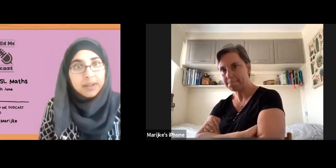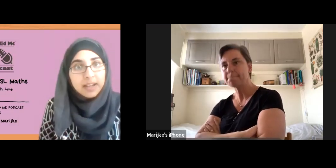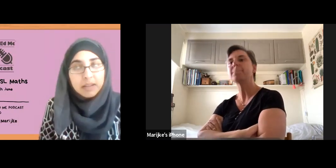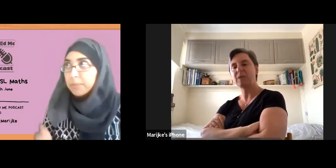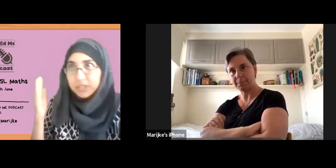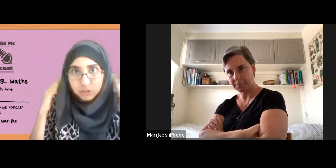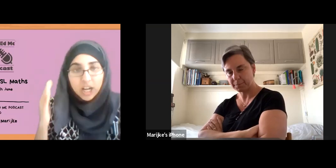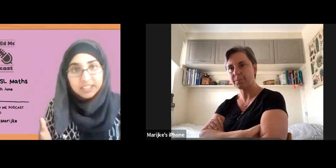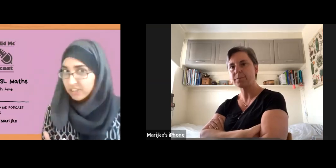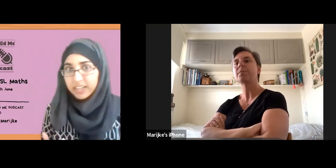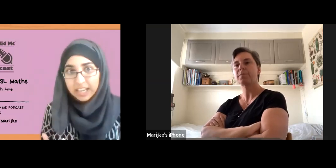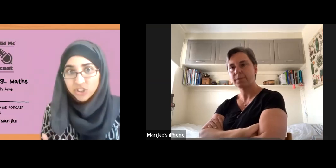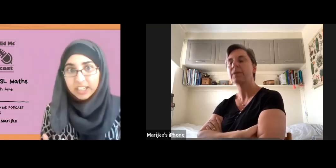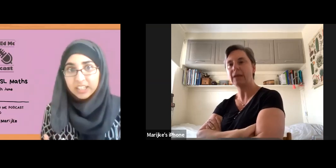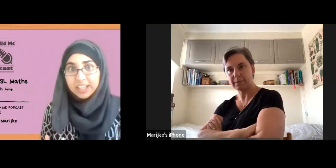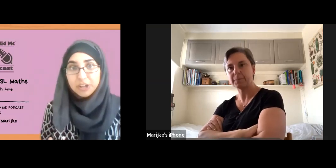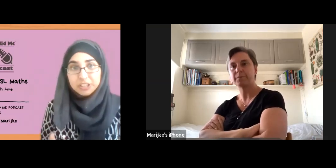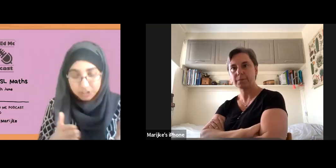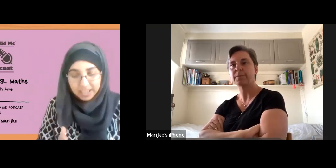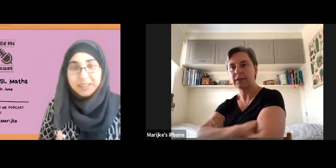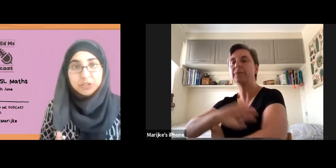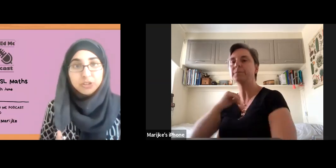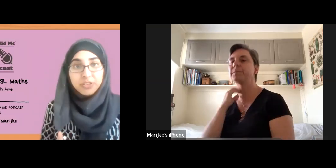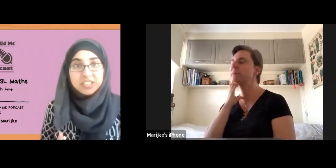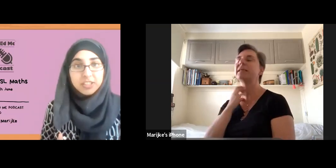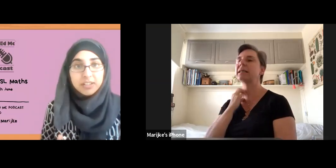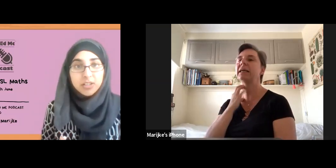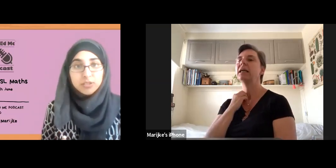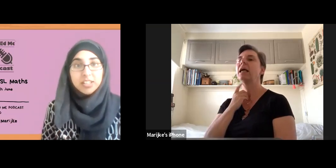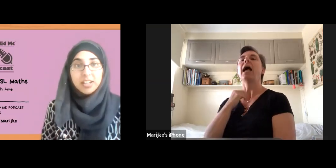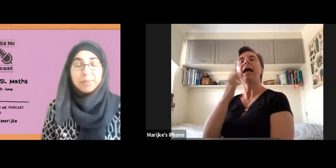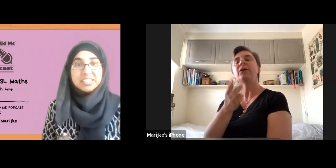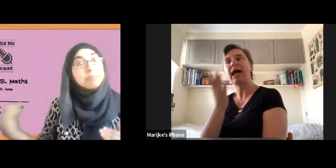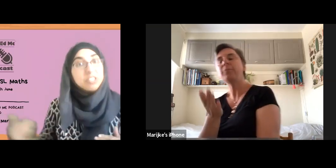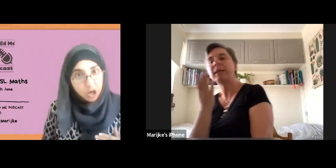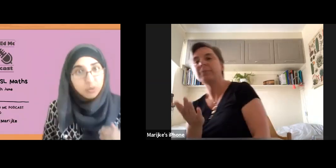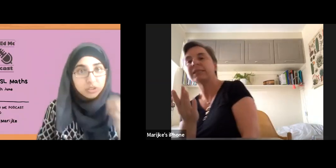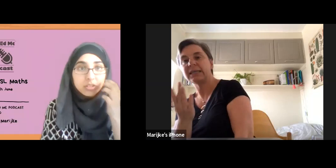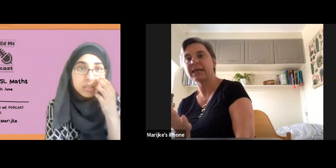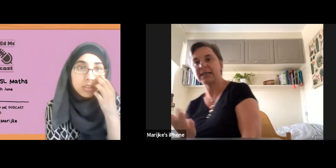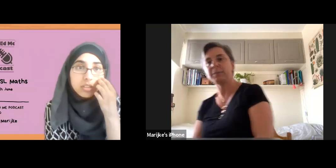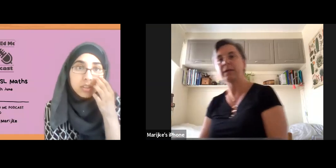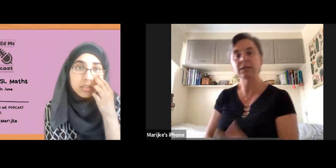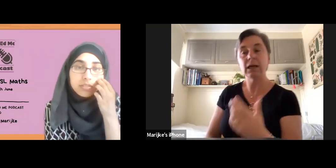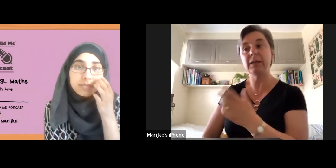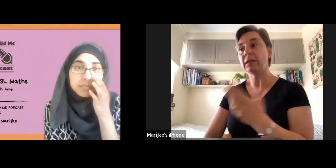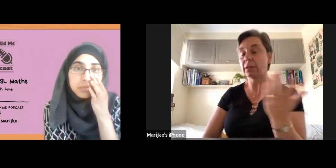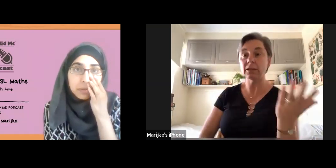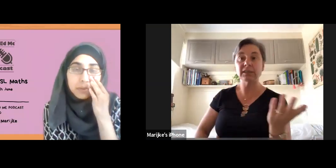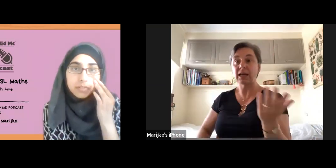And I'm like, but your child is not engaging. They're not able to do things on their own. And you can't blame the TAs, because I mean, a lot of the time